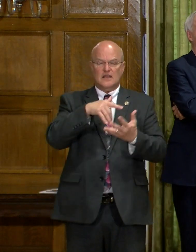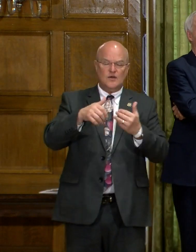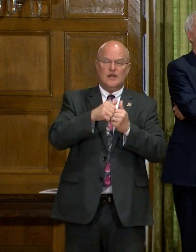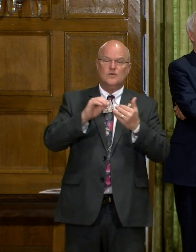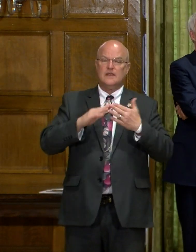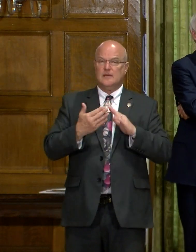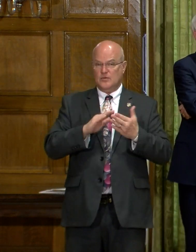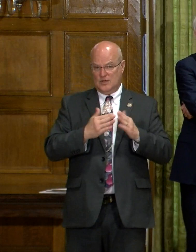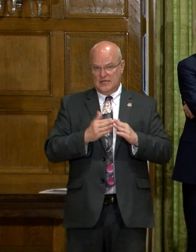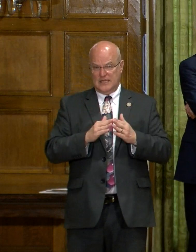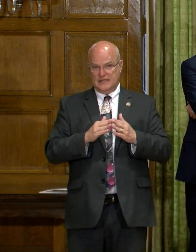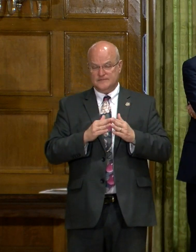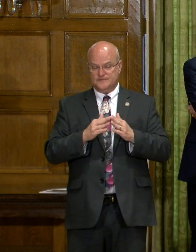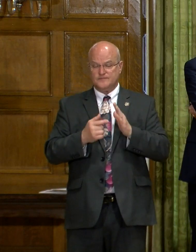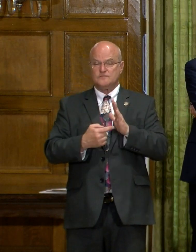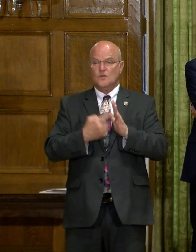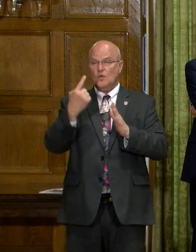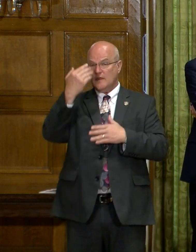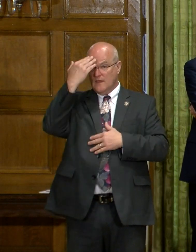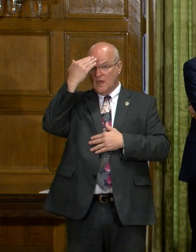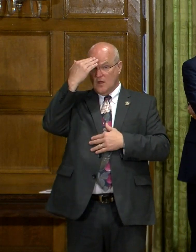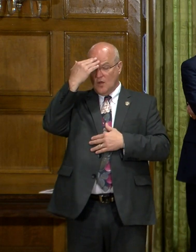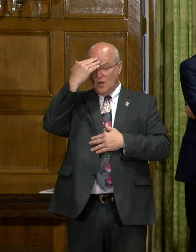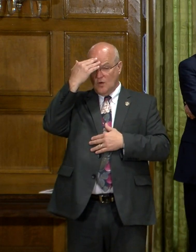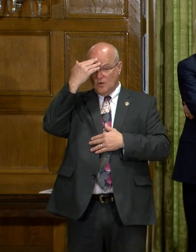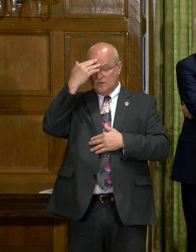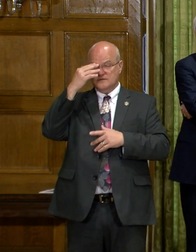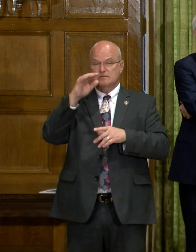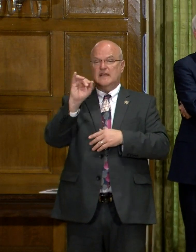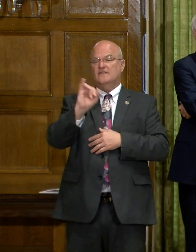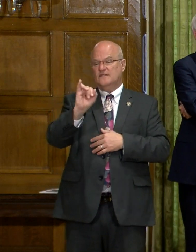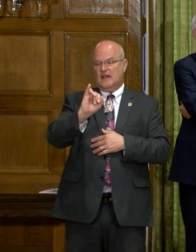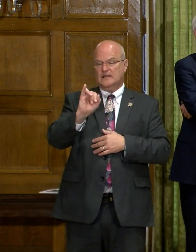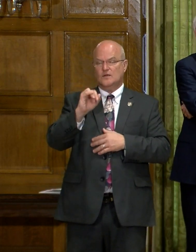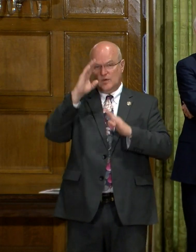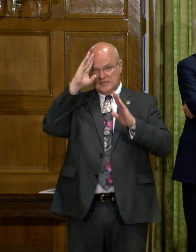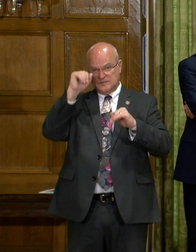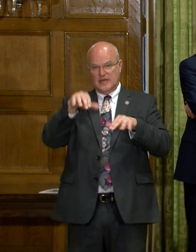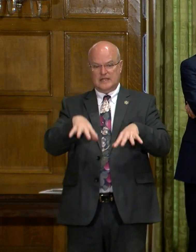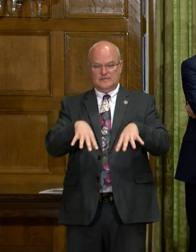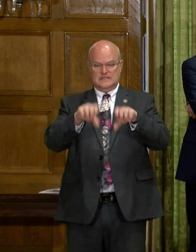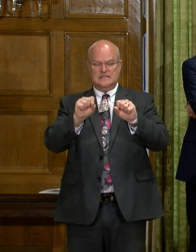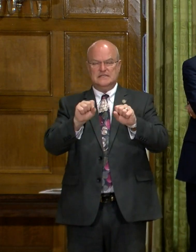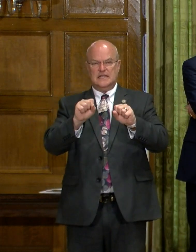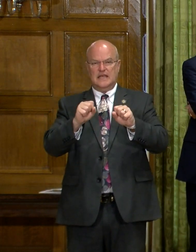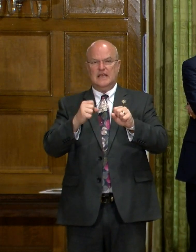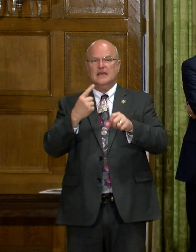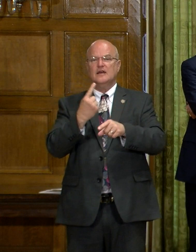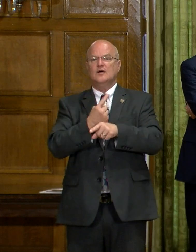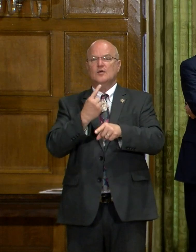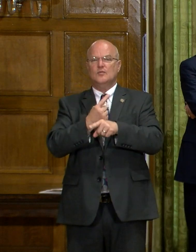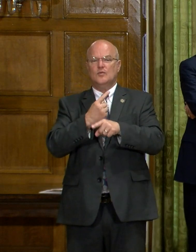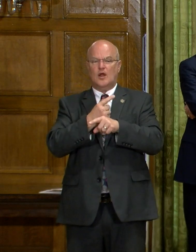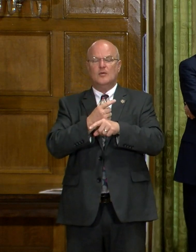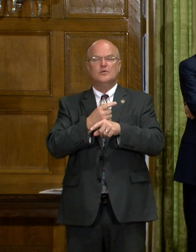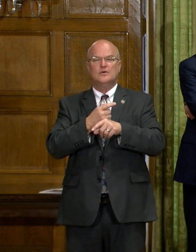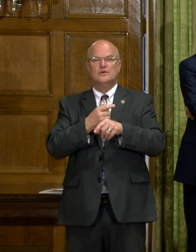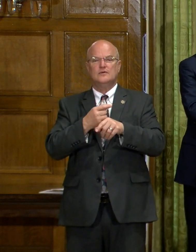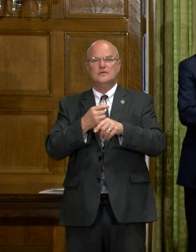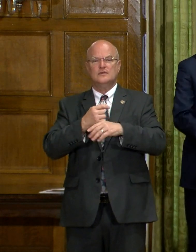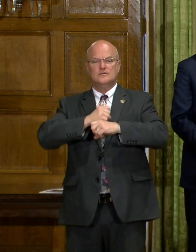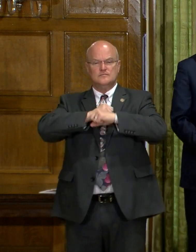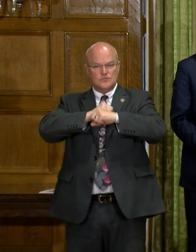interact with the community. Once they know that they are infected, of course, we expect them to take the same measures